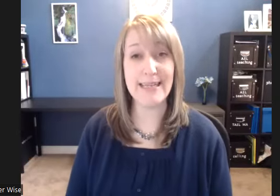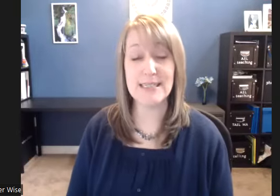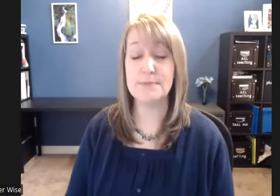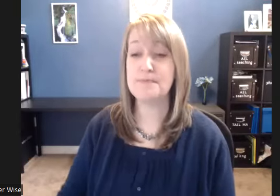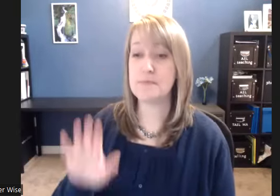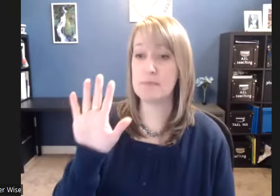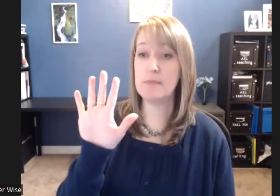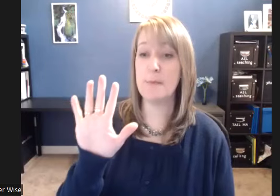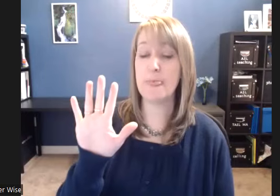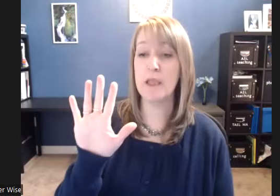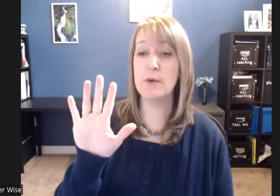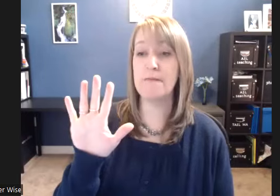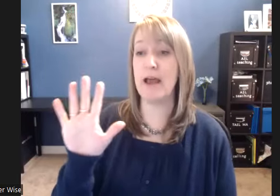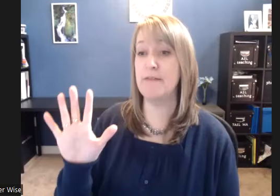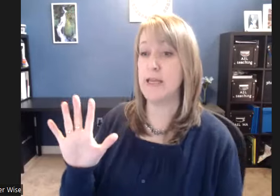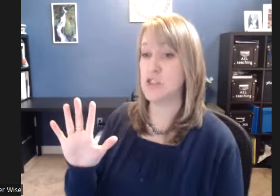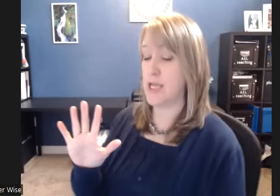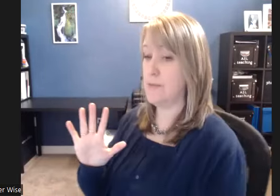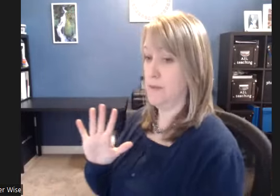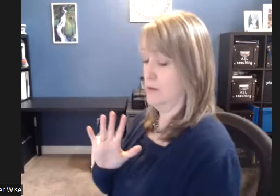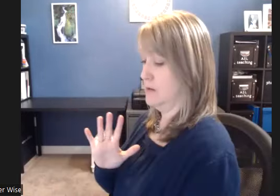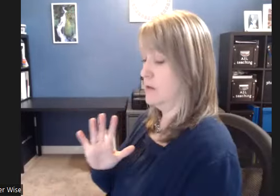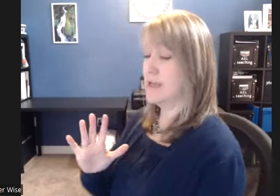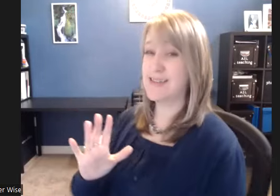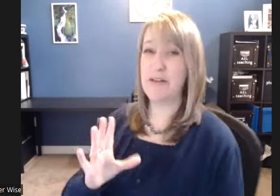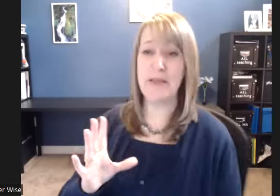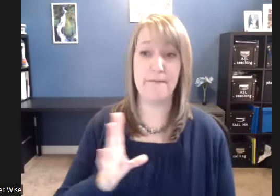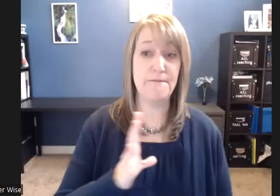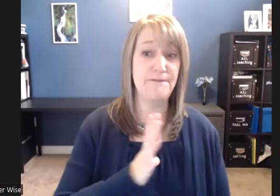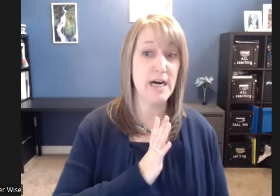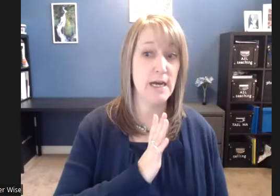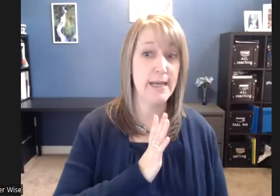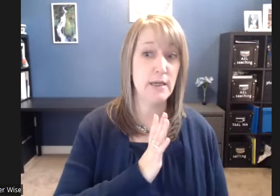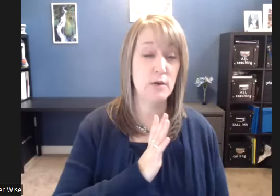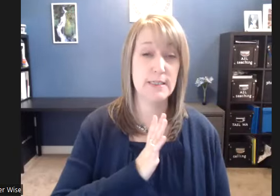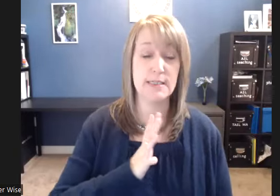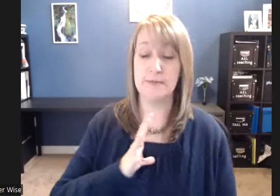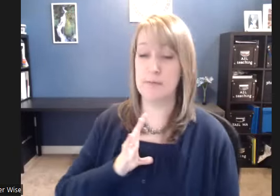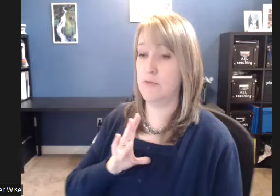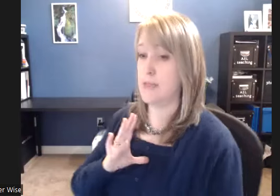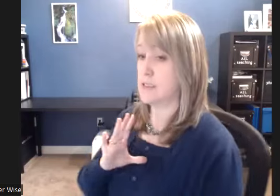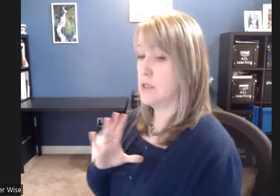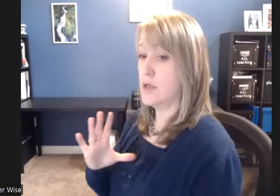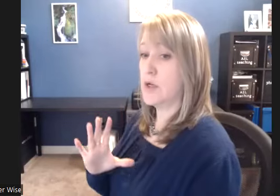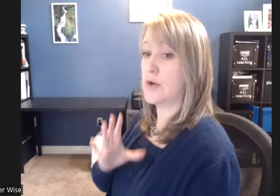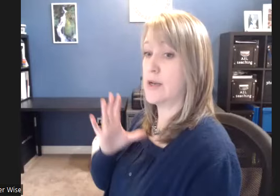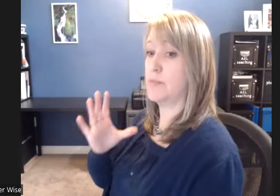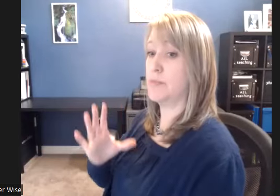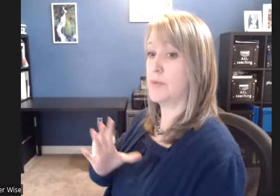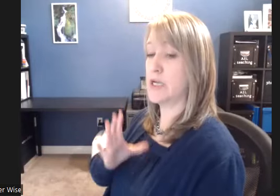polite. You want a 5-hand shape. It's kind of like fine, only it's a different movement. You're going to